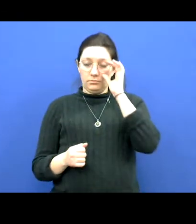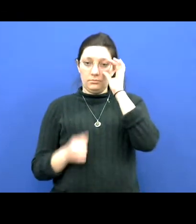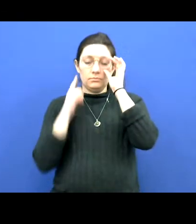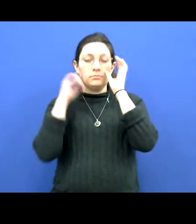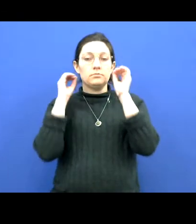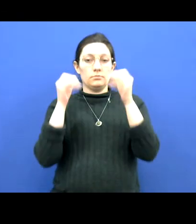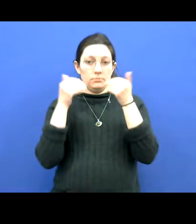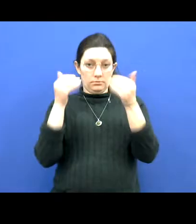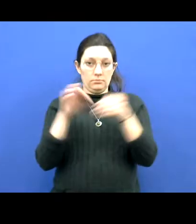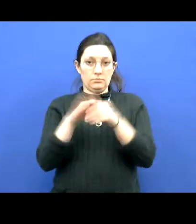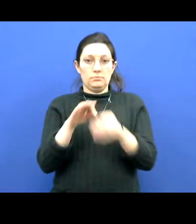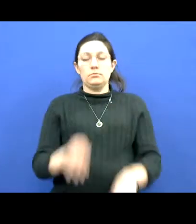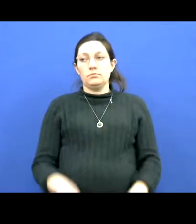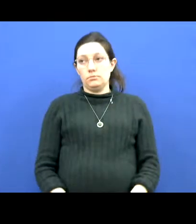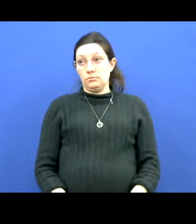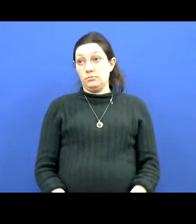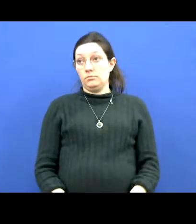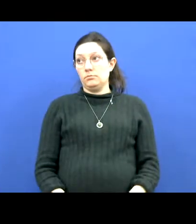Hearing and seeing none, please call the roll.